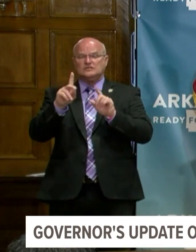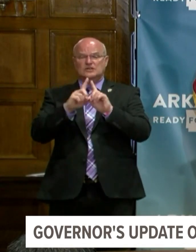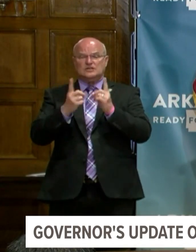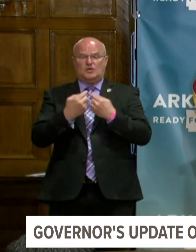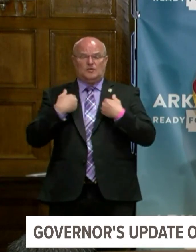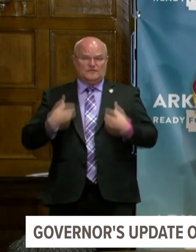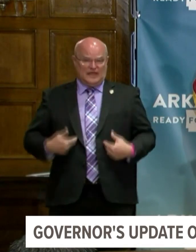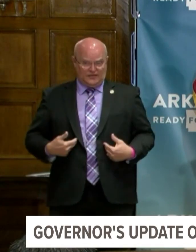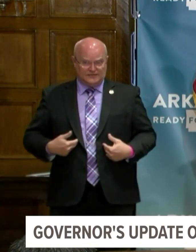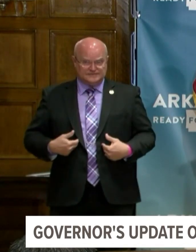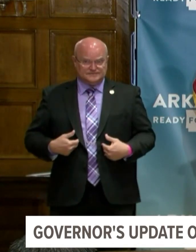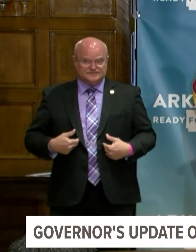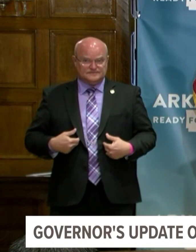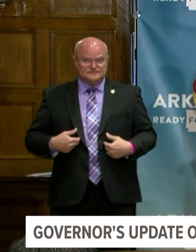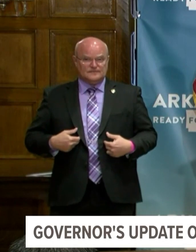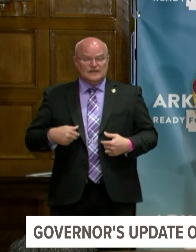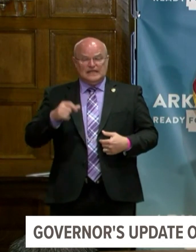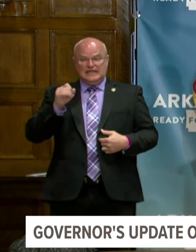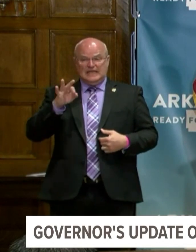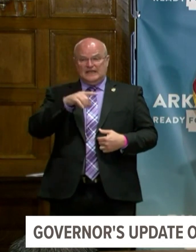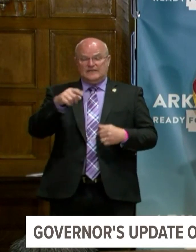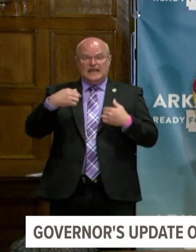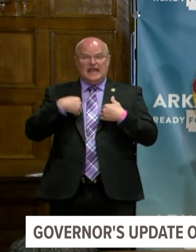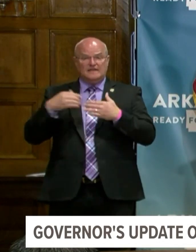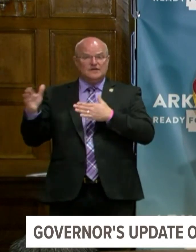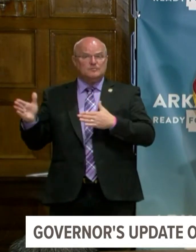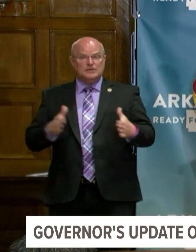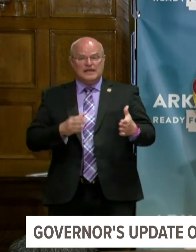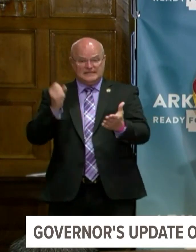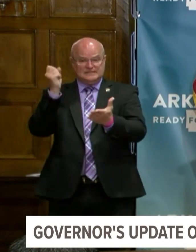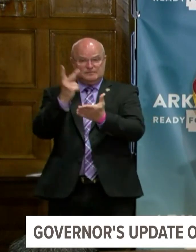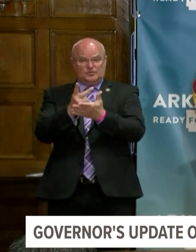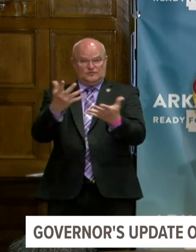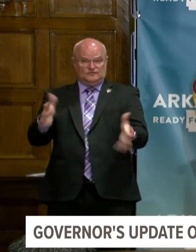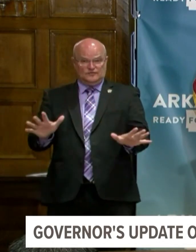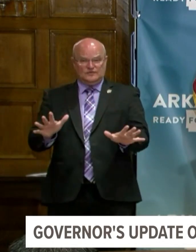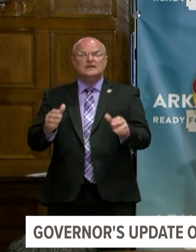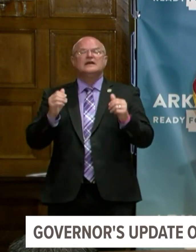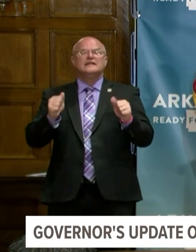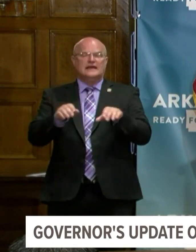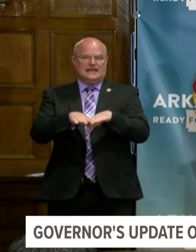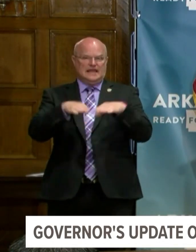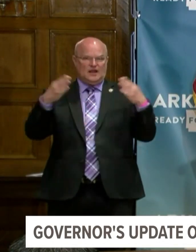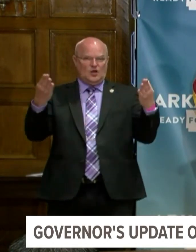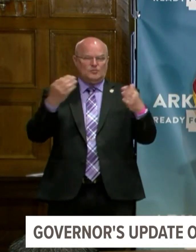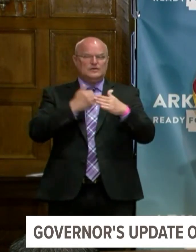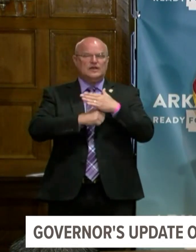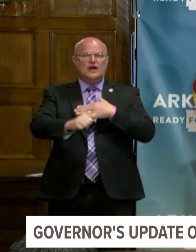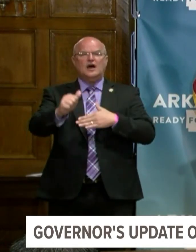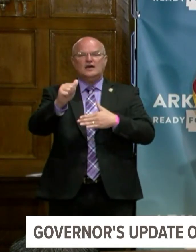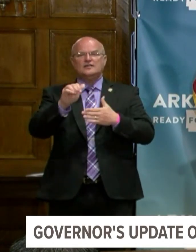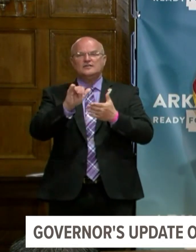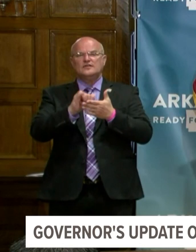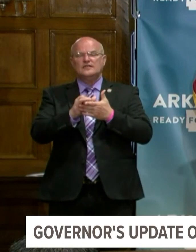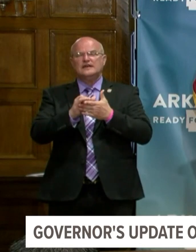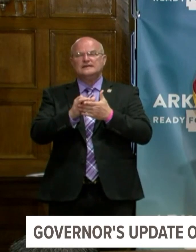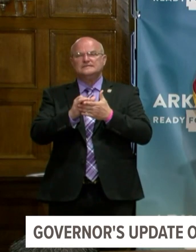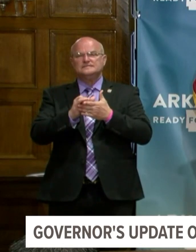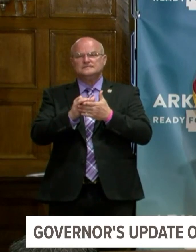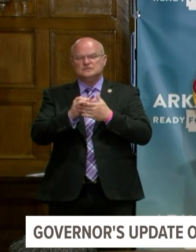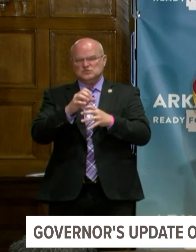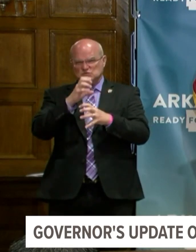Health. So if they have a plan that's approved, they will be able to reopen under the